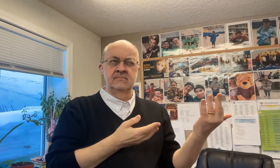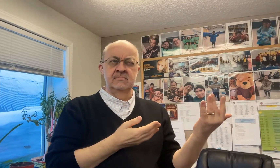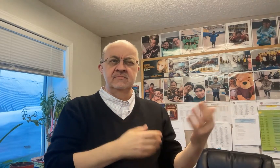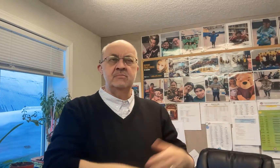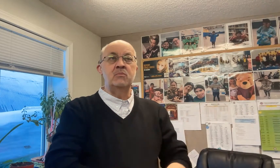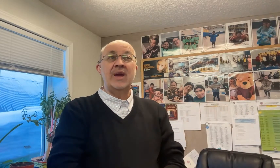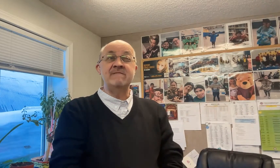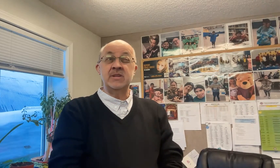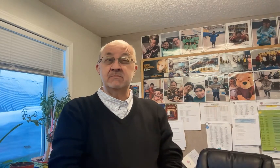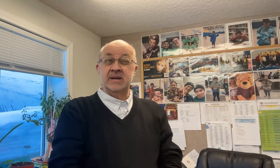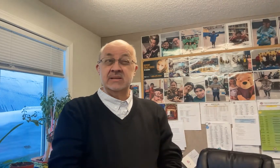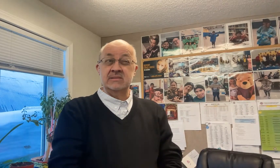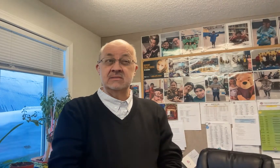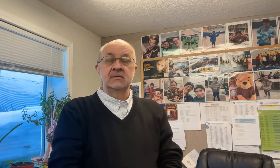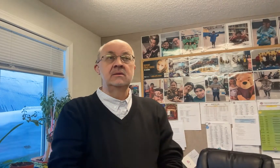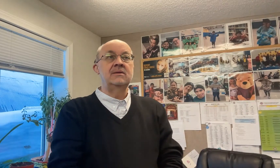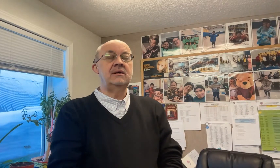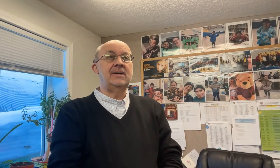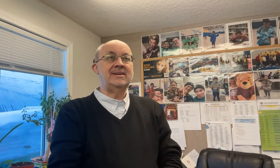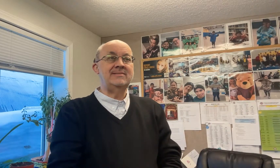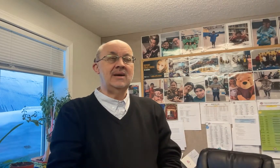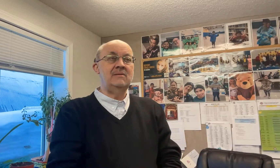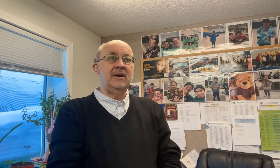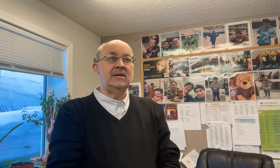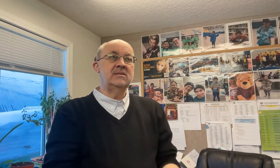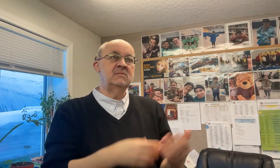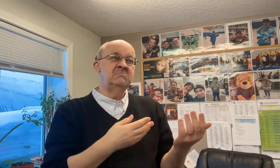if you've been waiting for the bus, and I signed back to them,